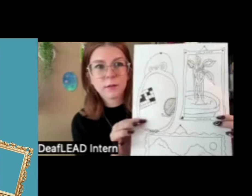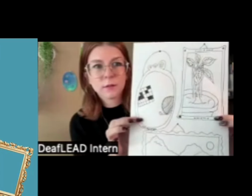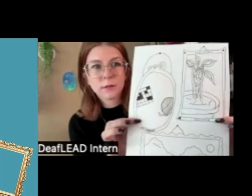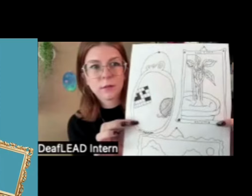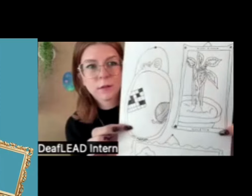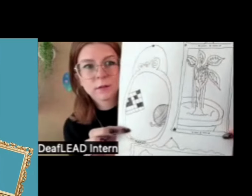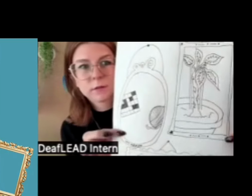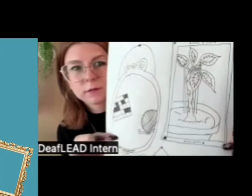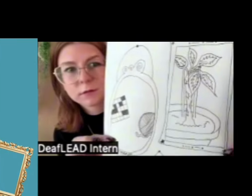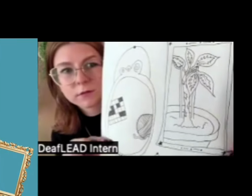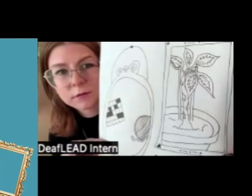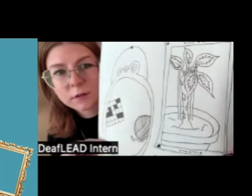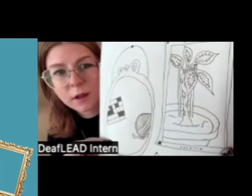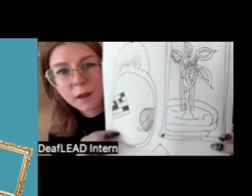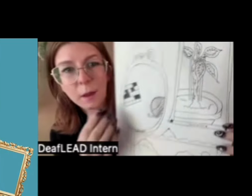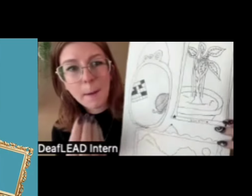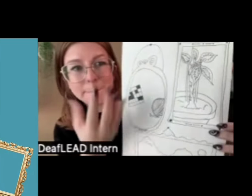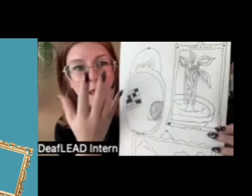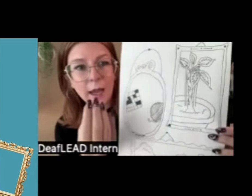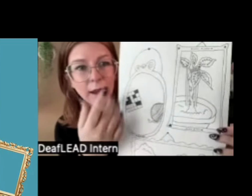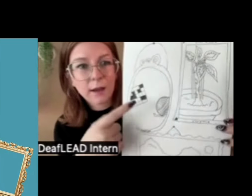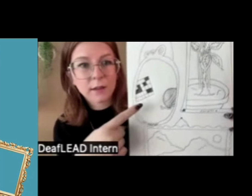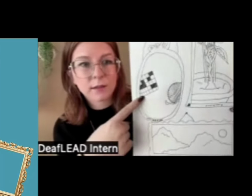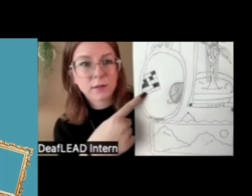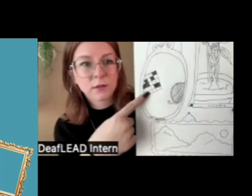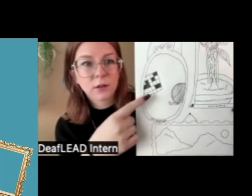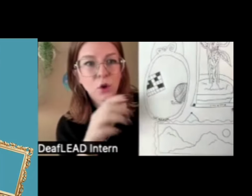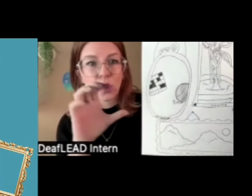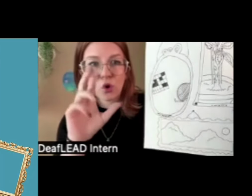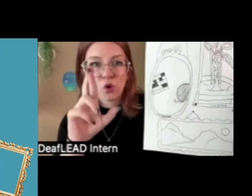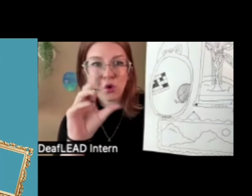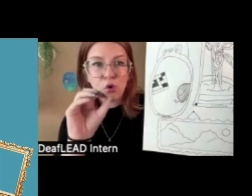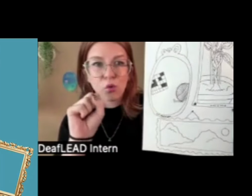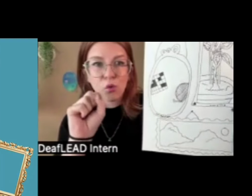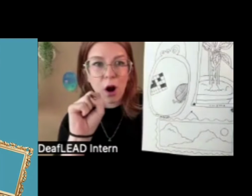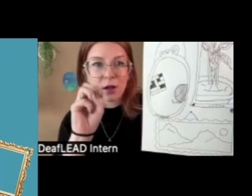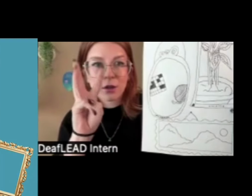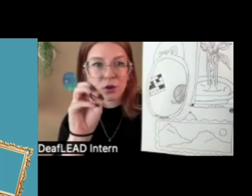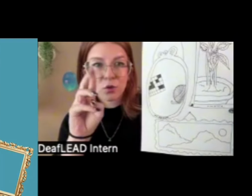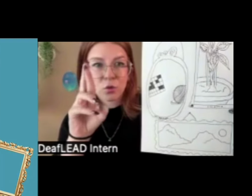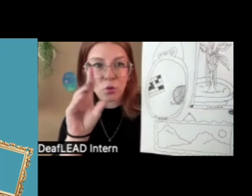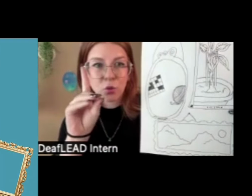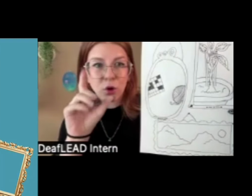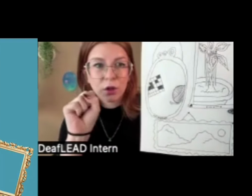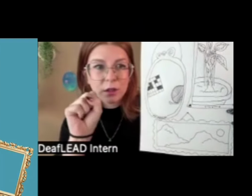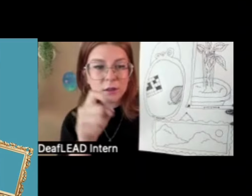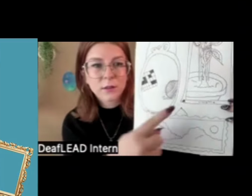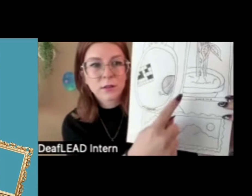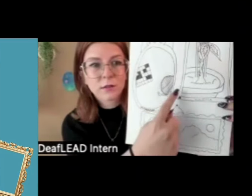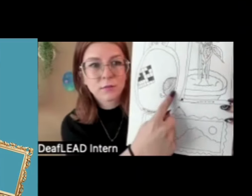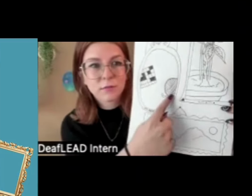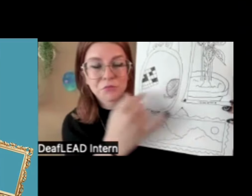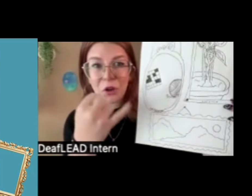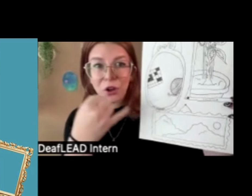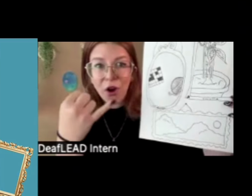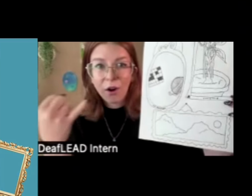done. I've completed. So I have a plant,